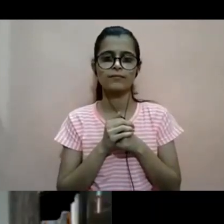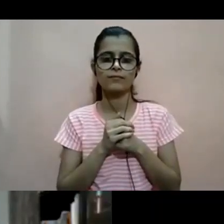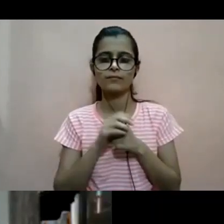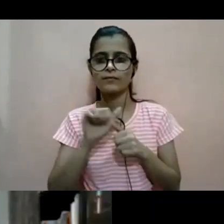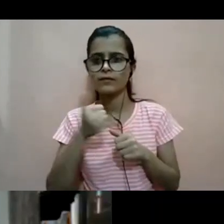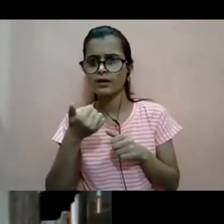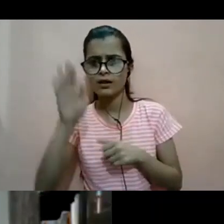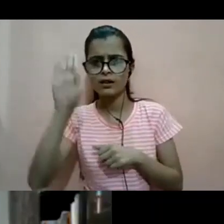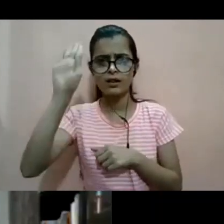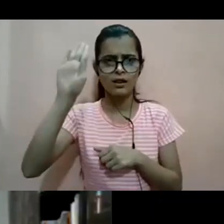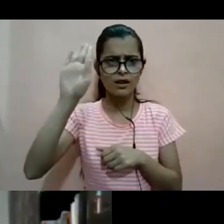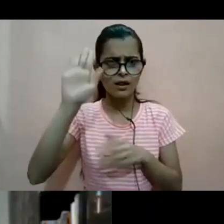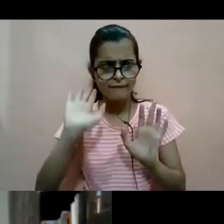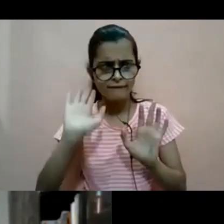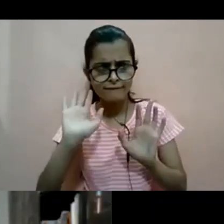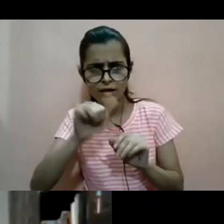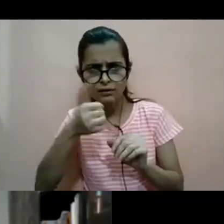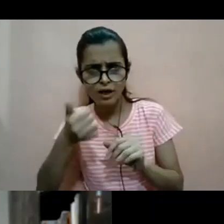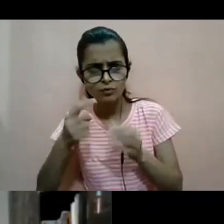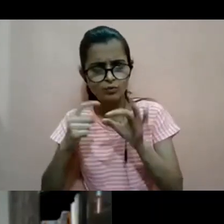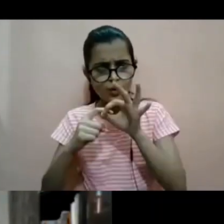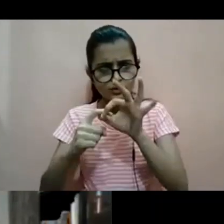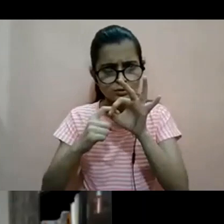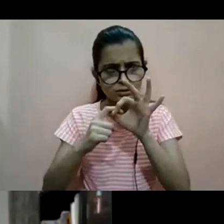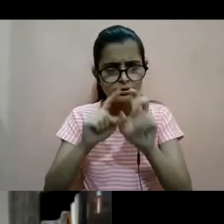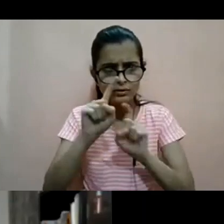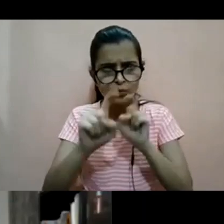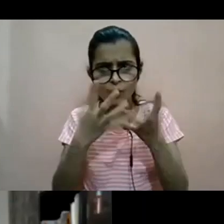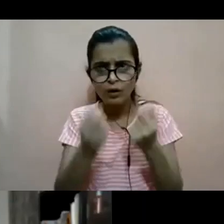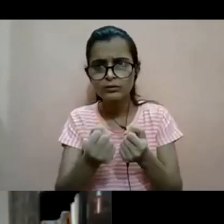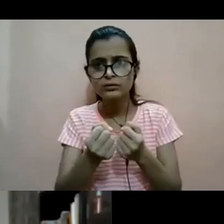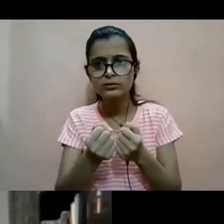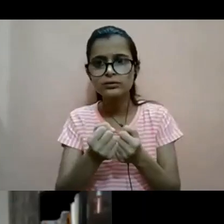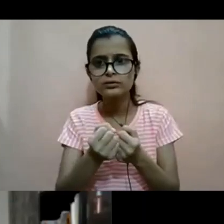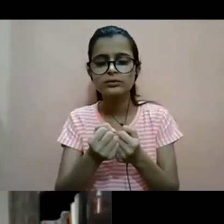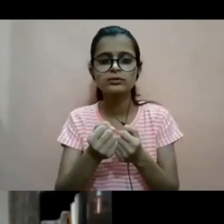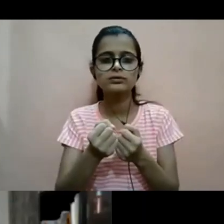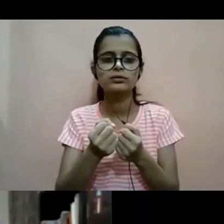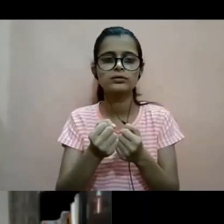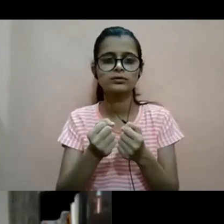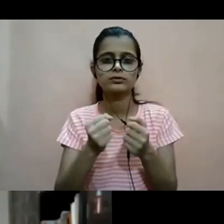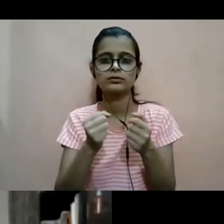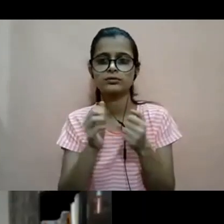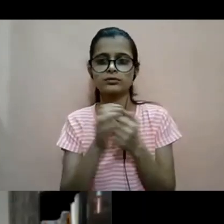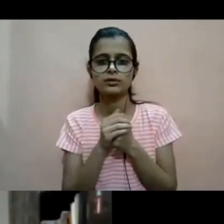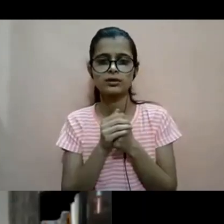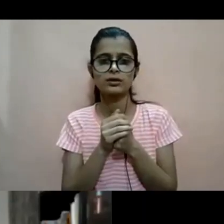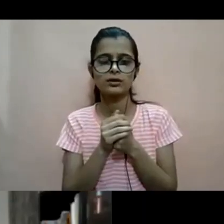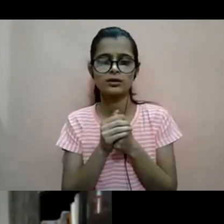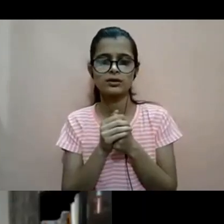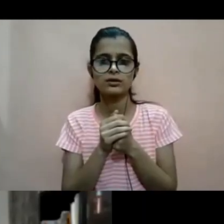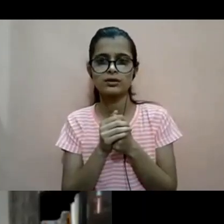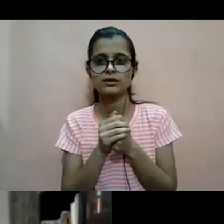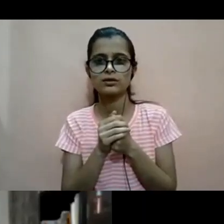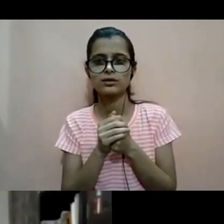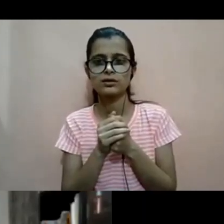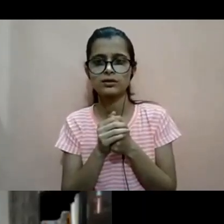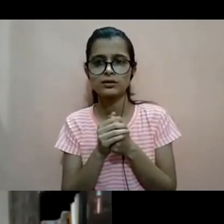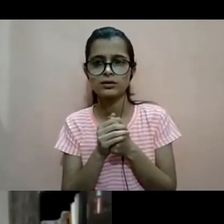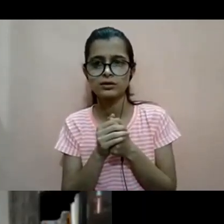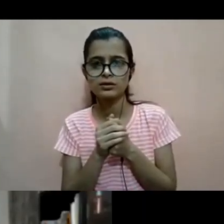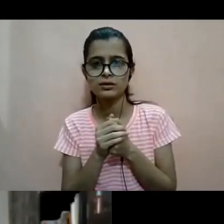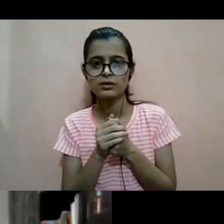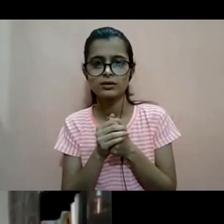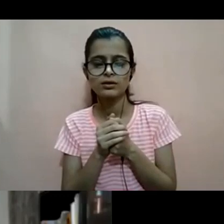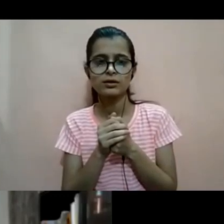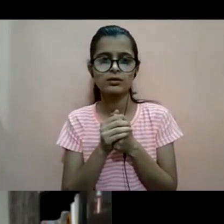Does anyone else have questions? Yes, Professor. Professor Prasad? Yes. Sumit. This is Sandeep here. Sorry, I